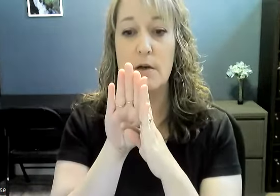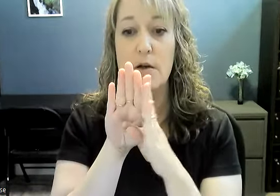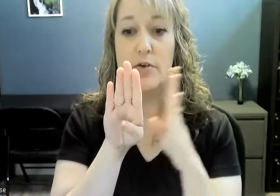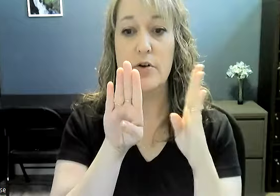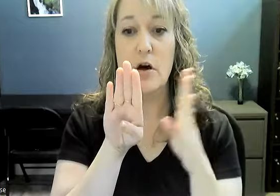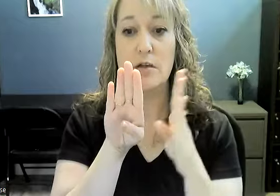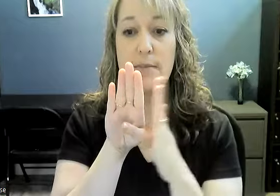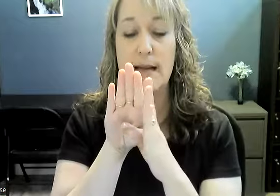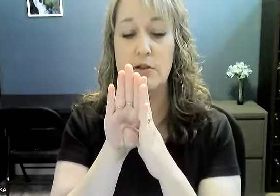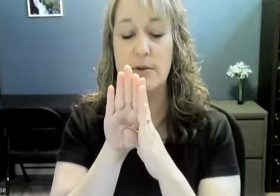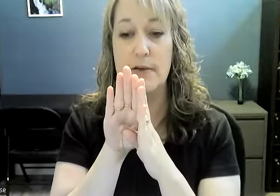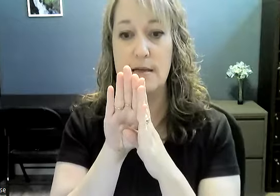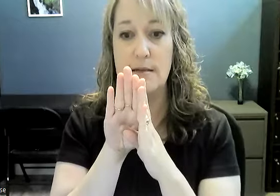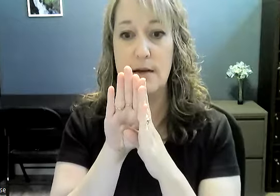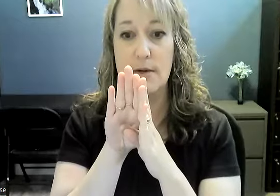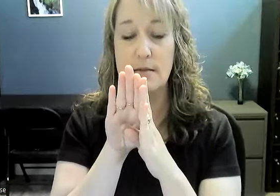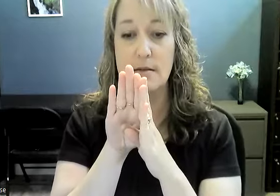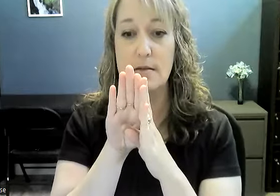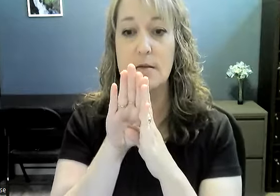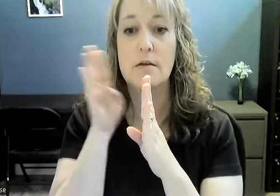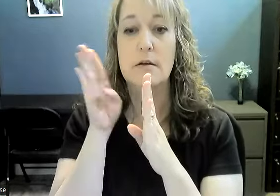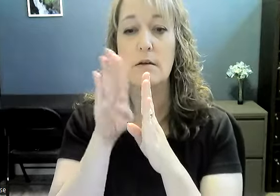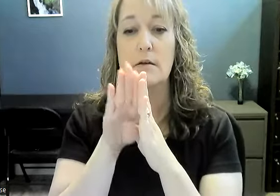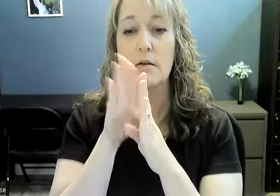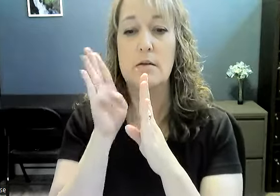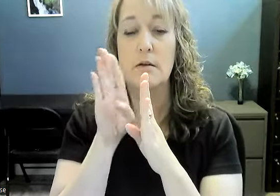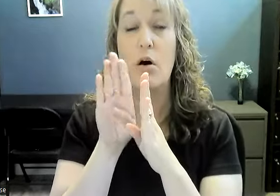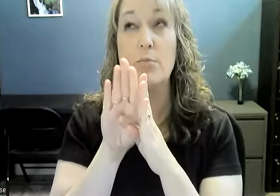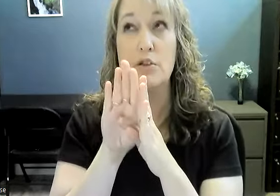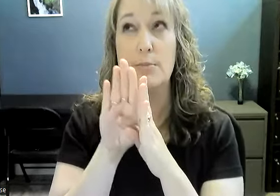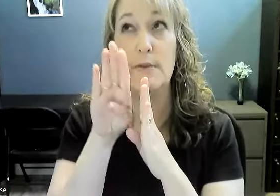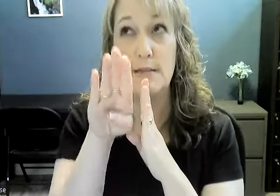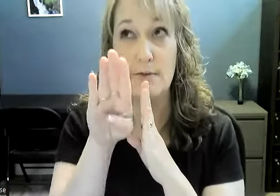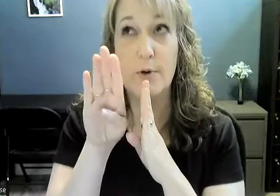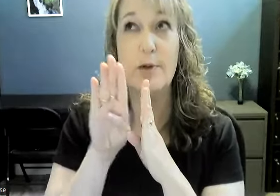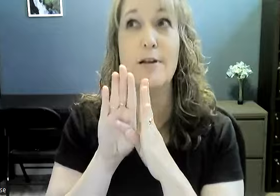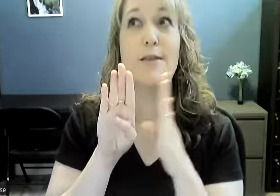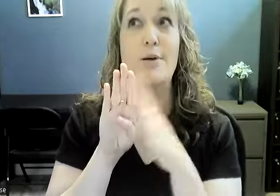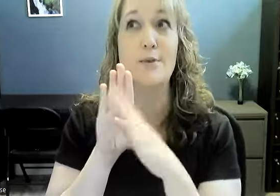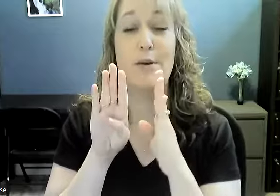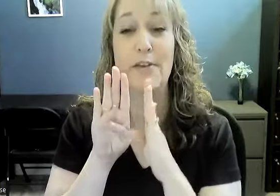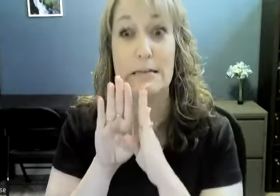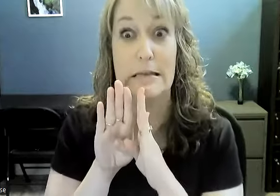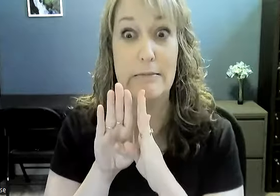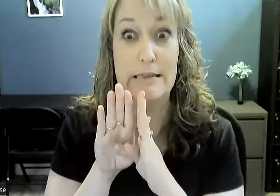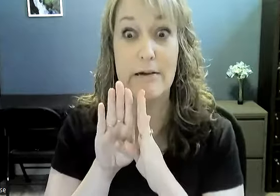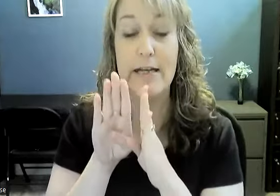Your non-dominant hand should be facing sideways. The palm should be facing forward and the palm should be facing sideways. Sorry.